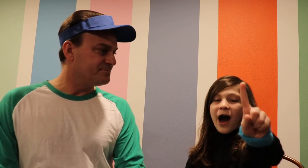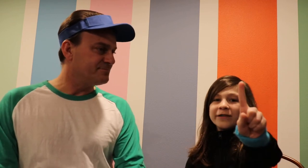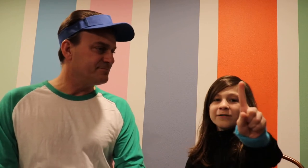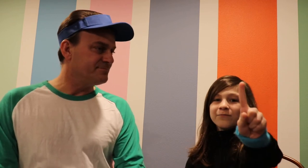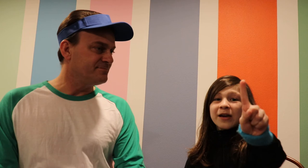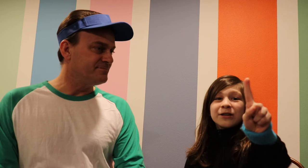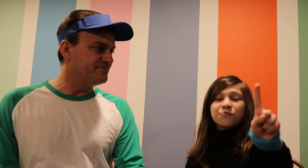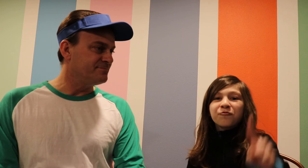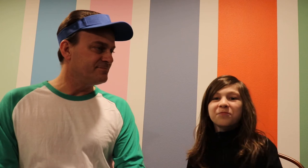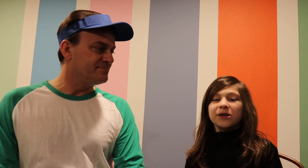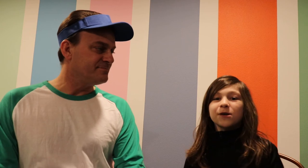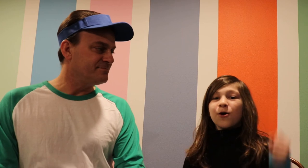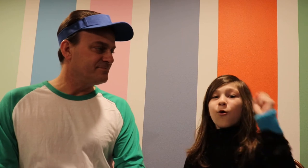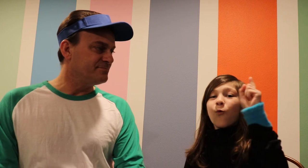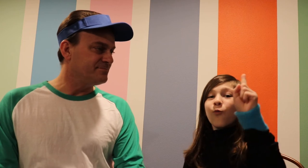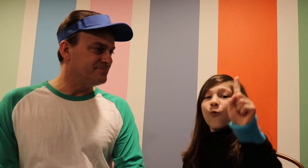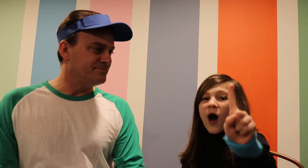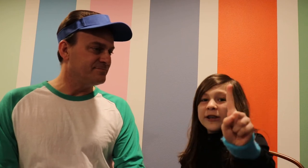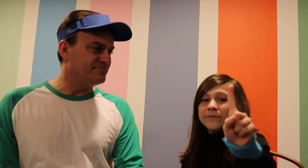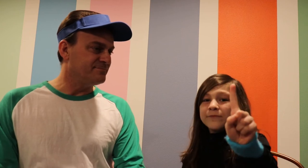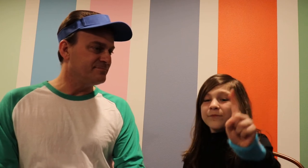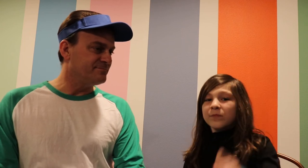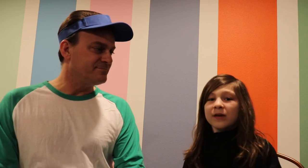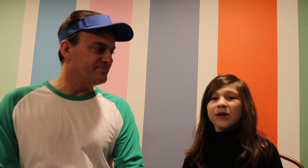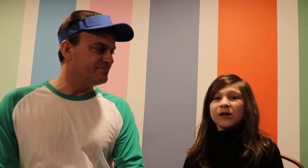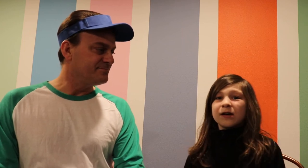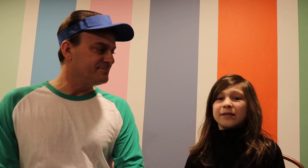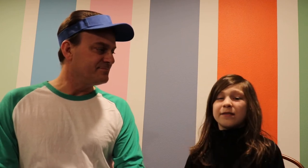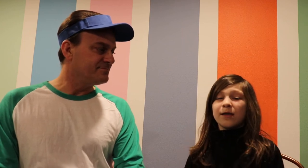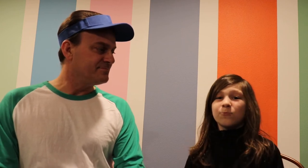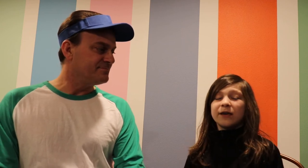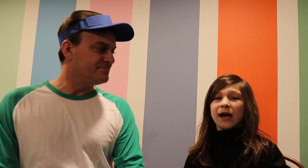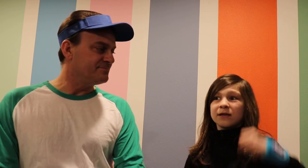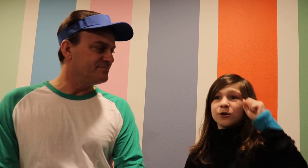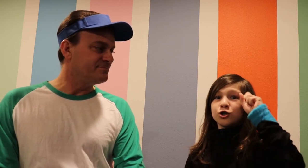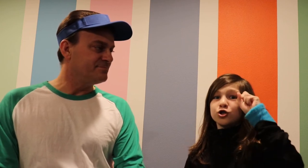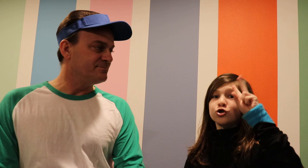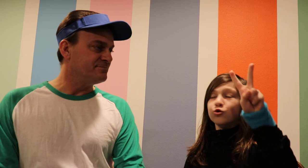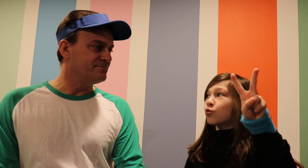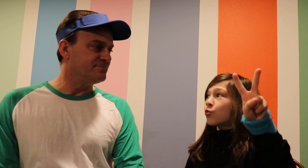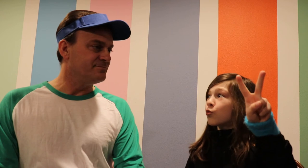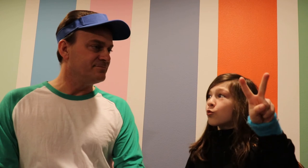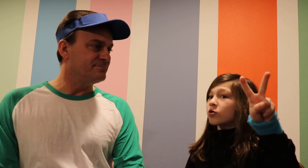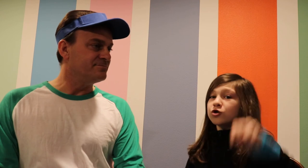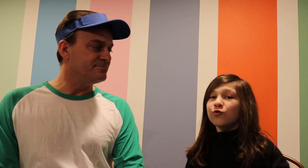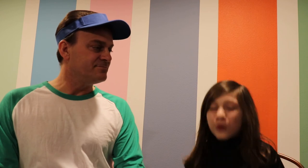1. Do it with me. 1. Then we had 2. Do it with